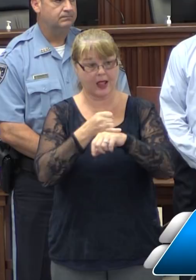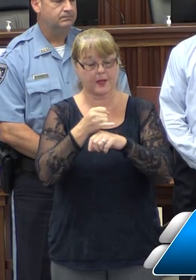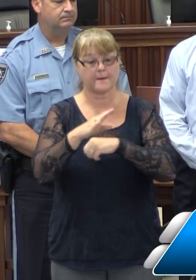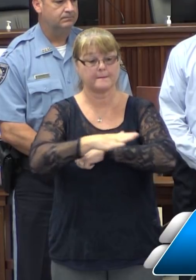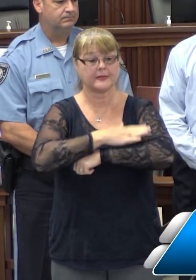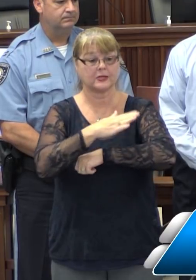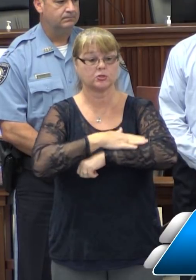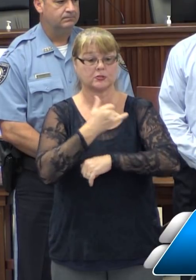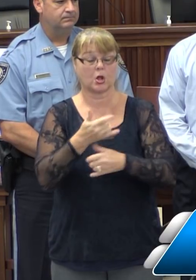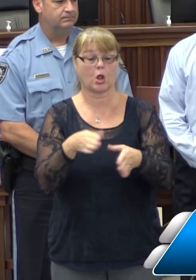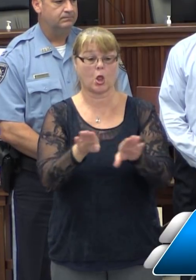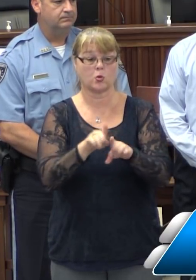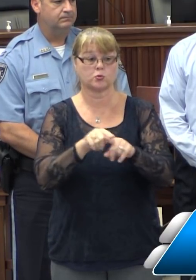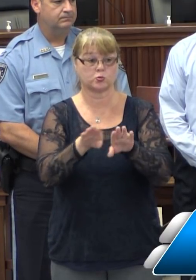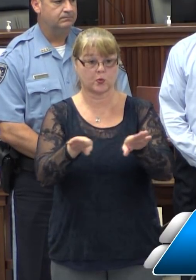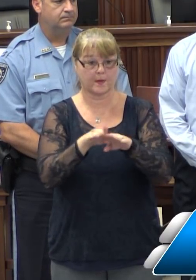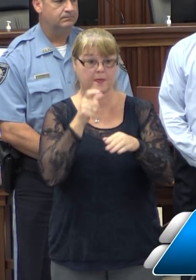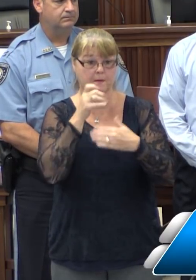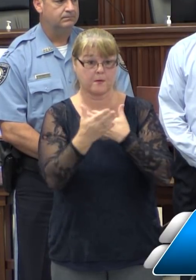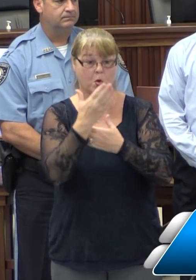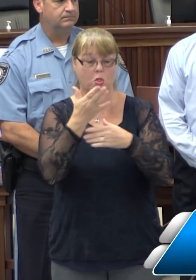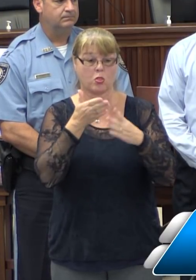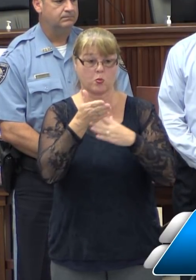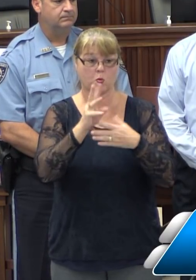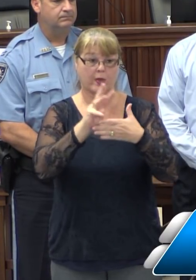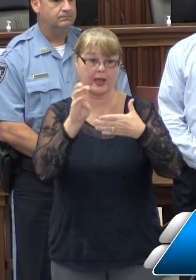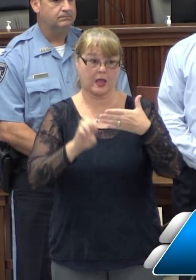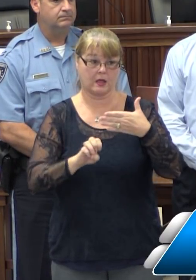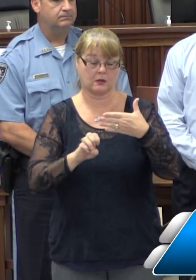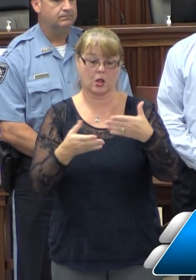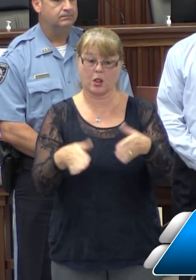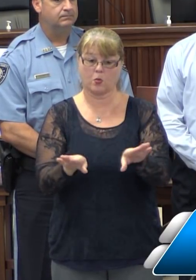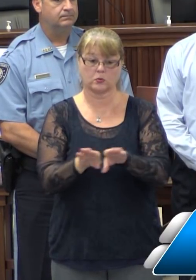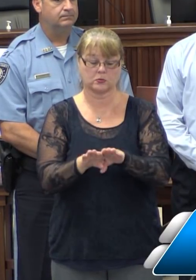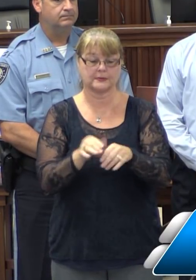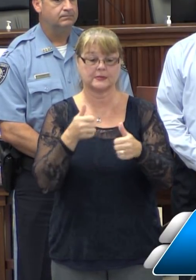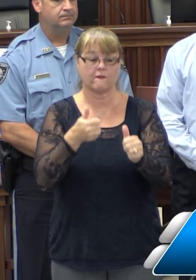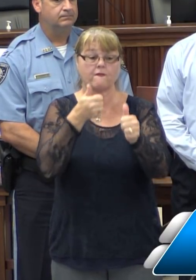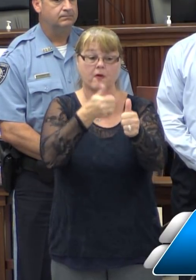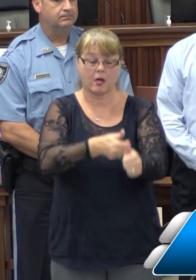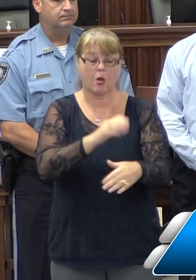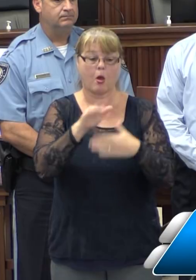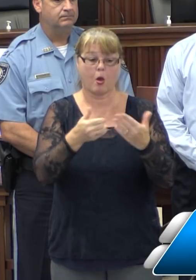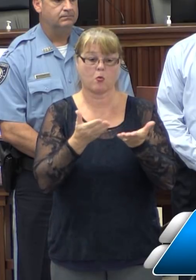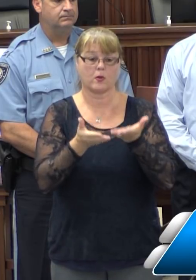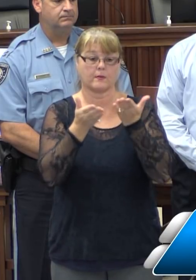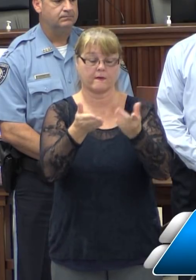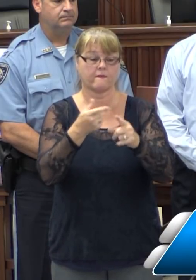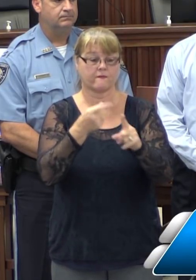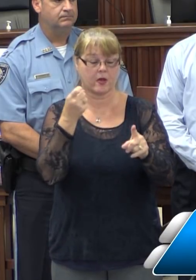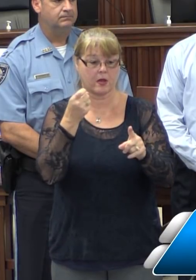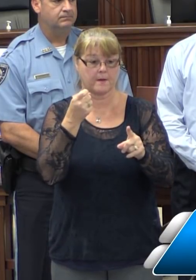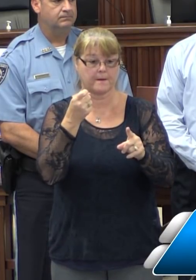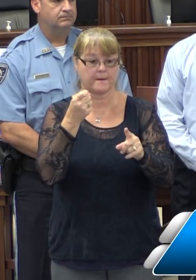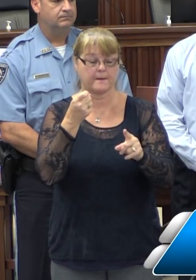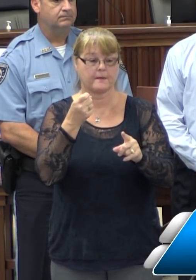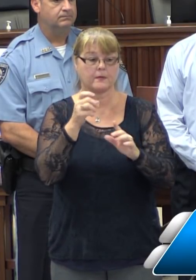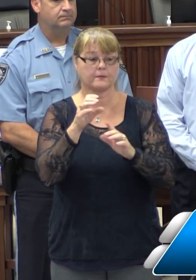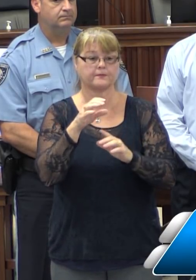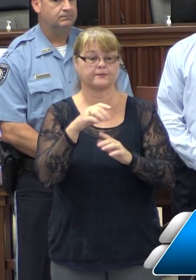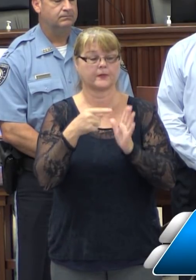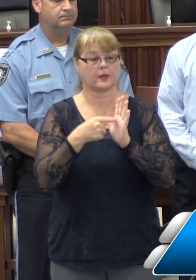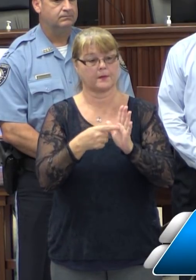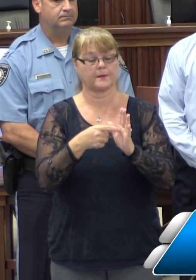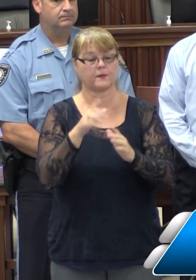closed to swimmers as of this morning through the end of the weekend. They are still following recommendations through the command policy